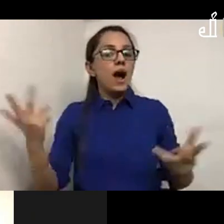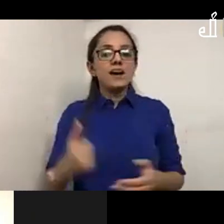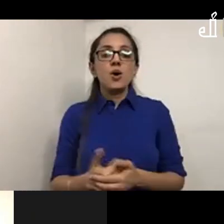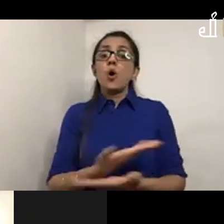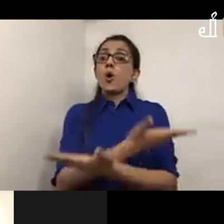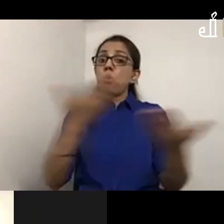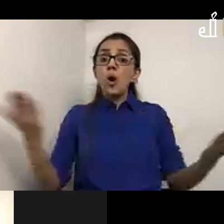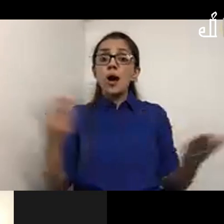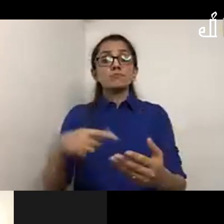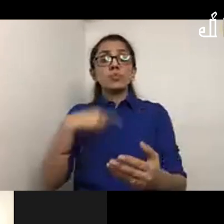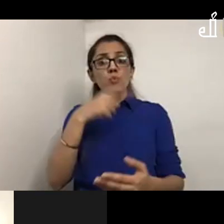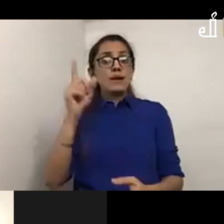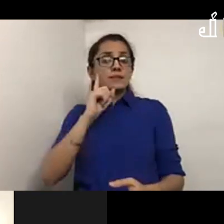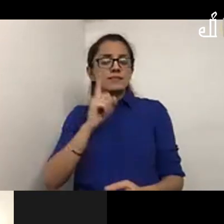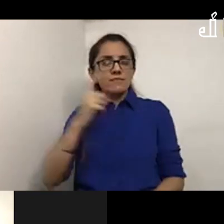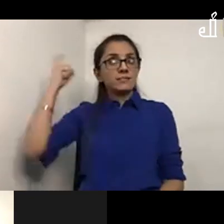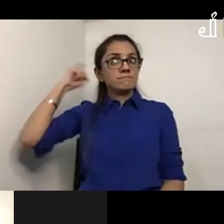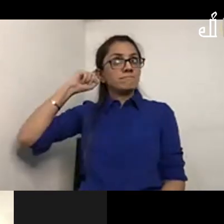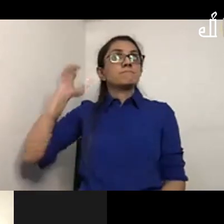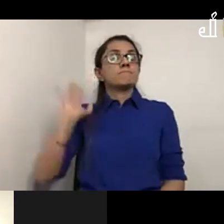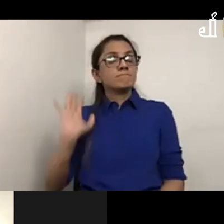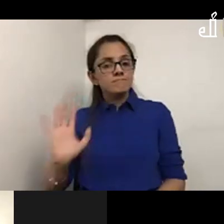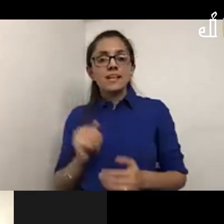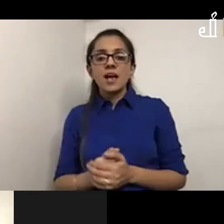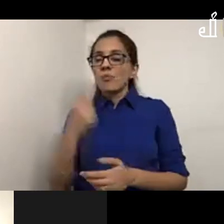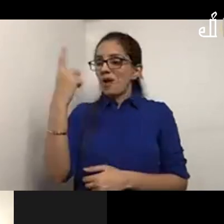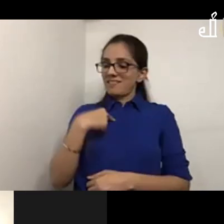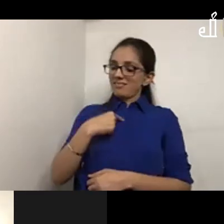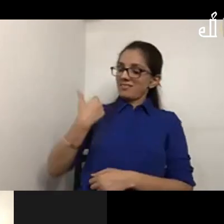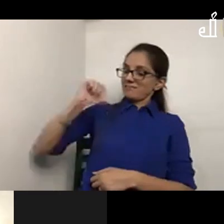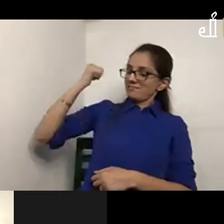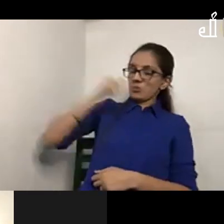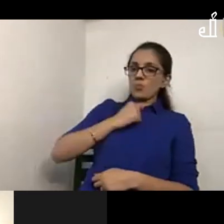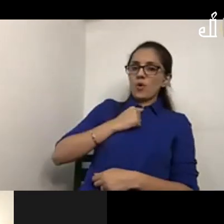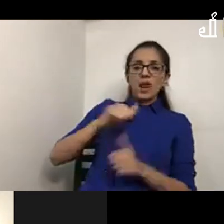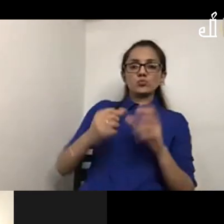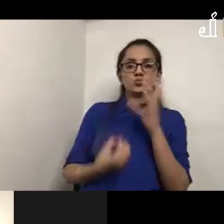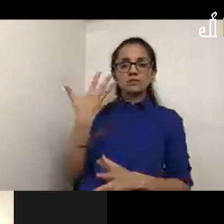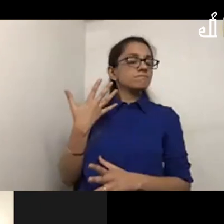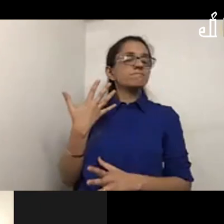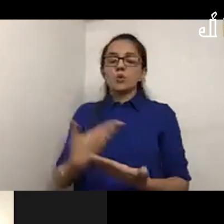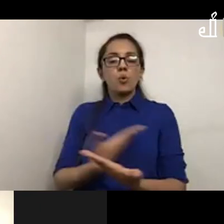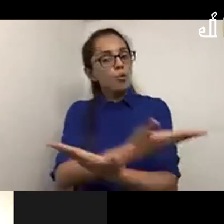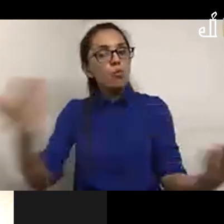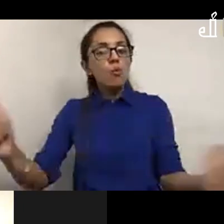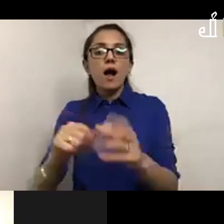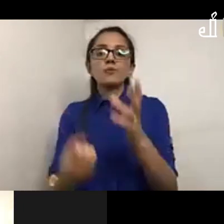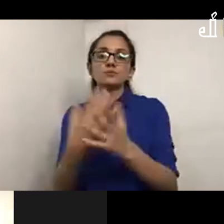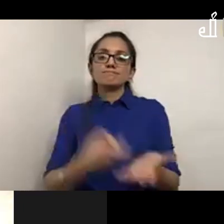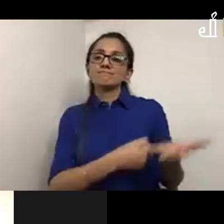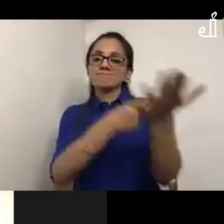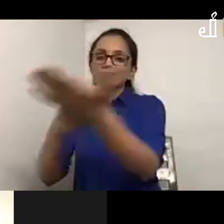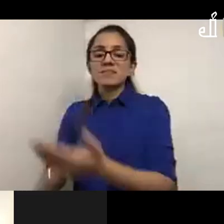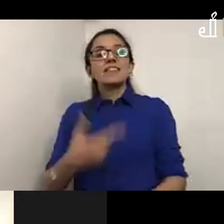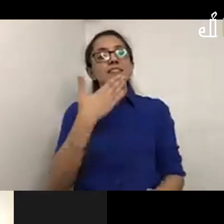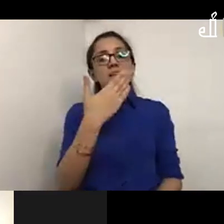is done with the deaf in mind. It is nothing about one person, one organization. It's all organizations. So I thank the mission leader,